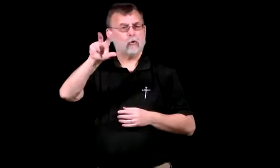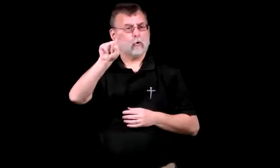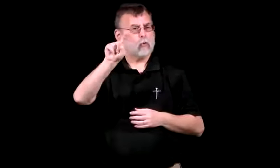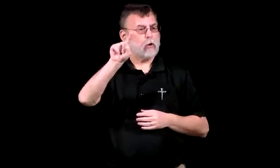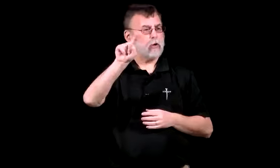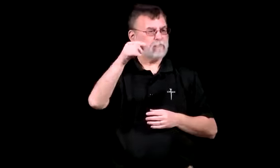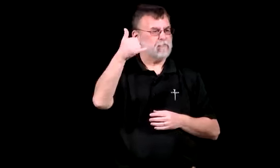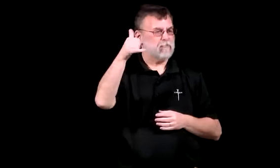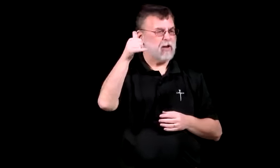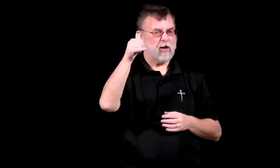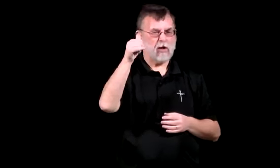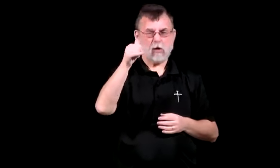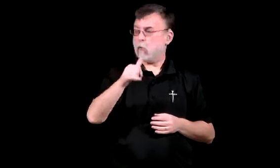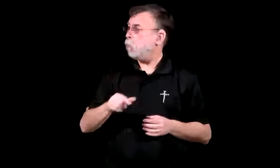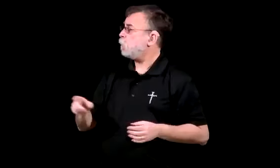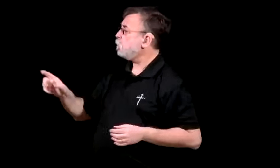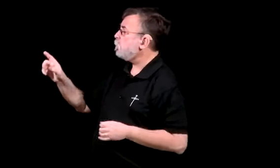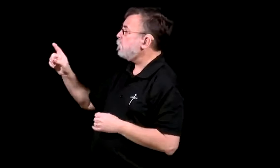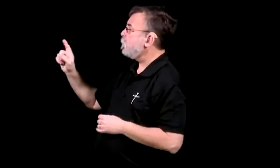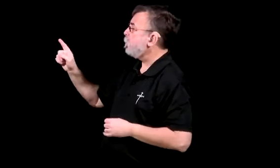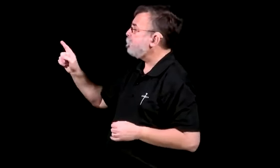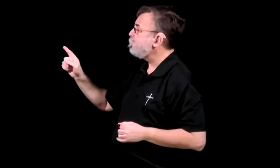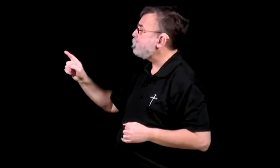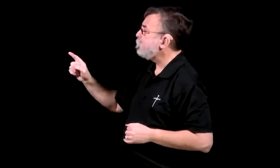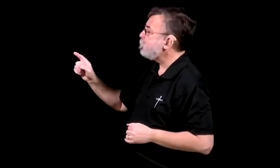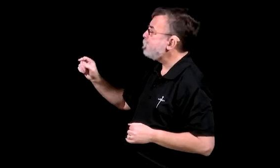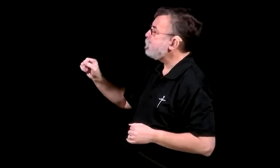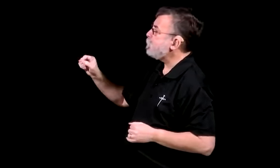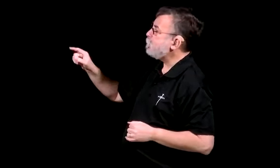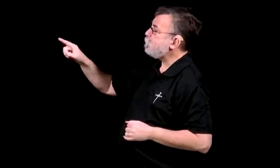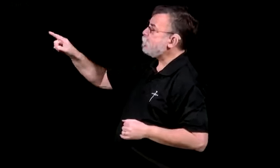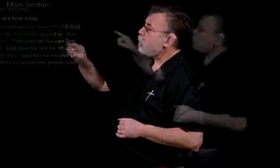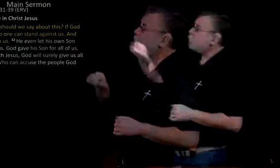I'm going to show you verse 31. I have it highlighted in yellow.